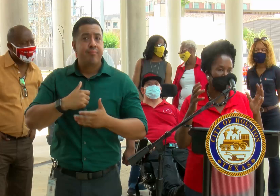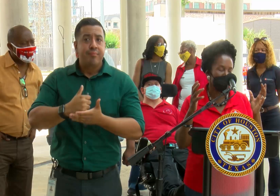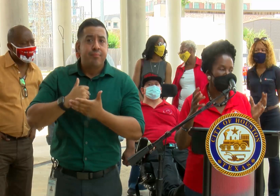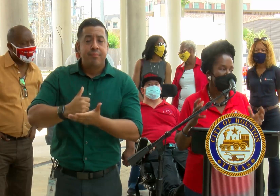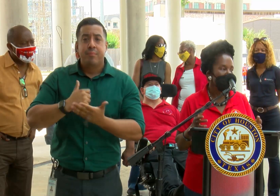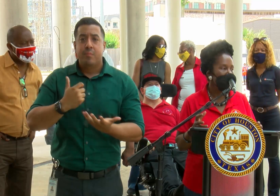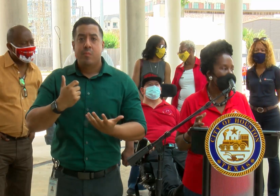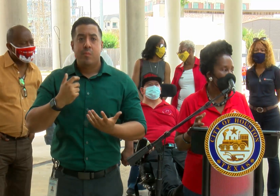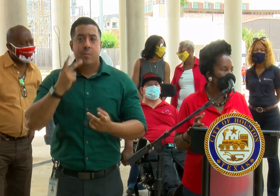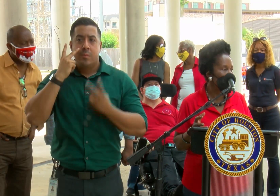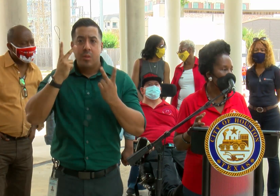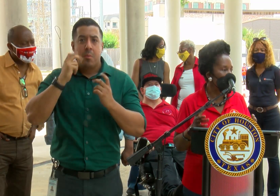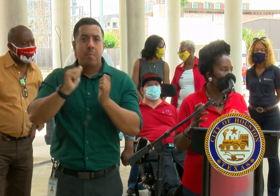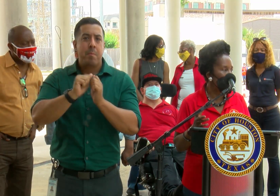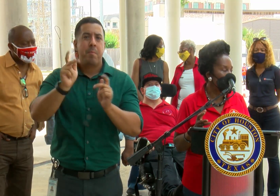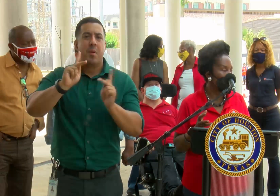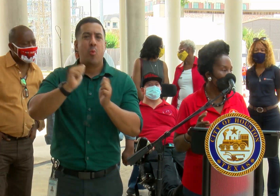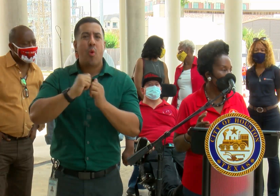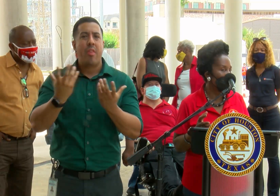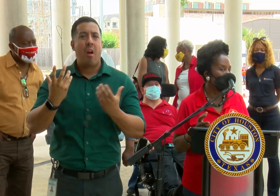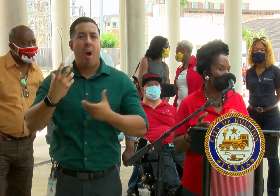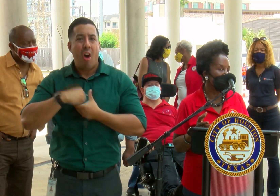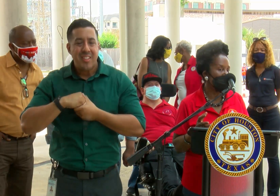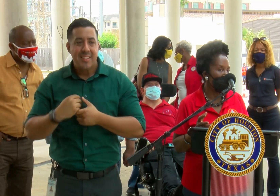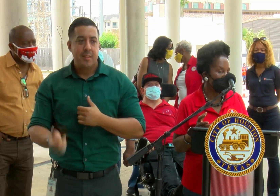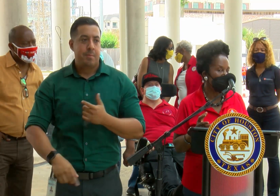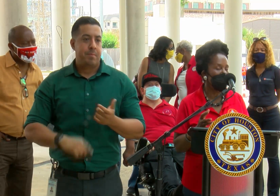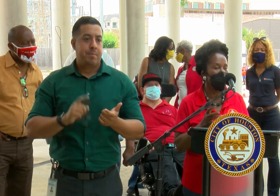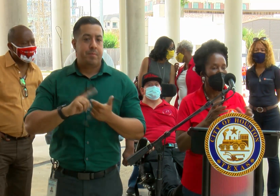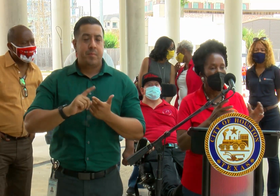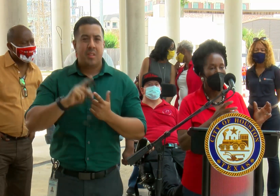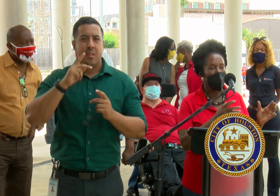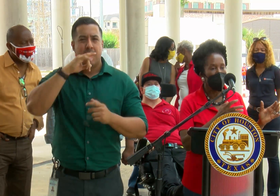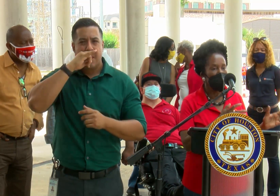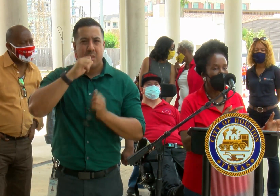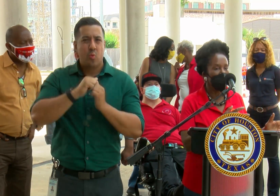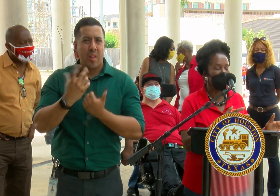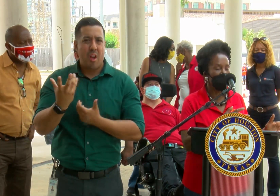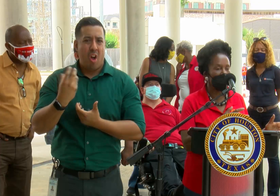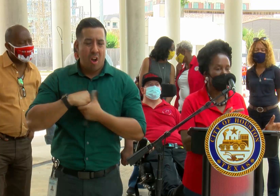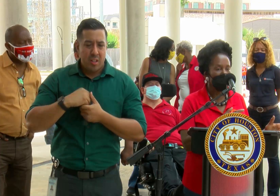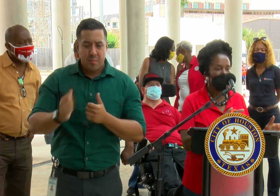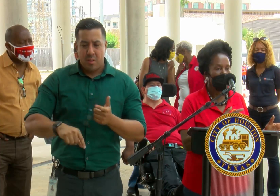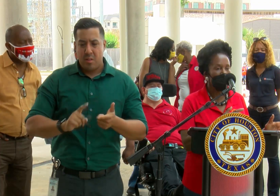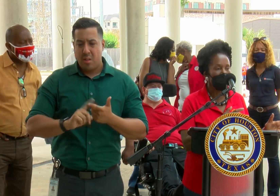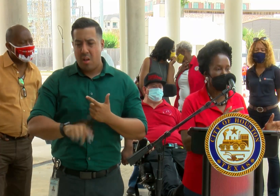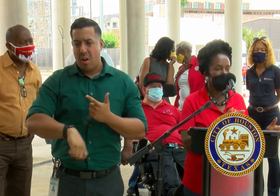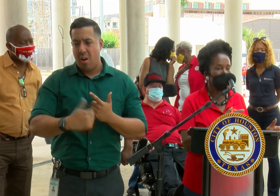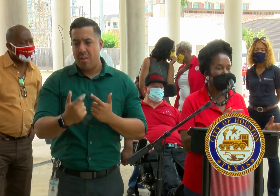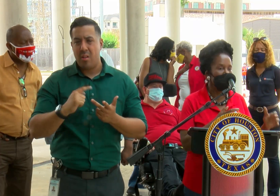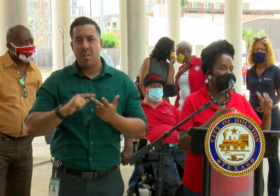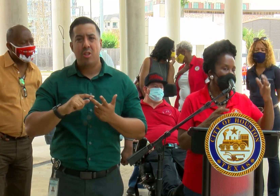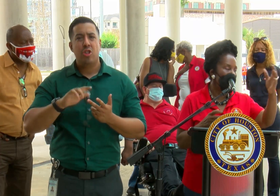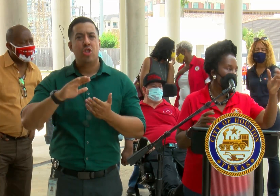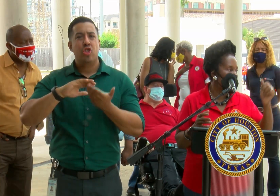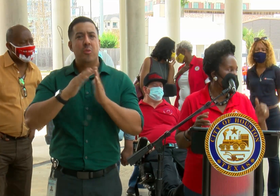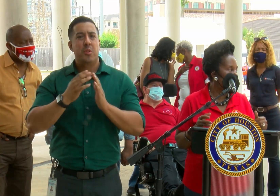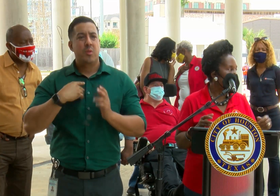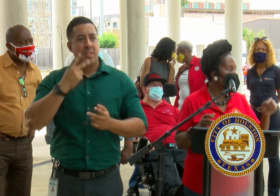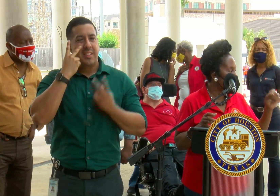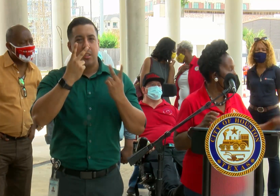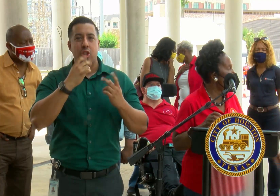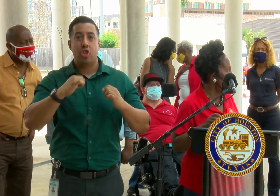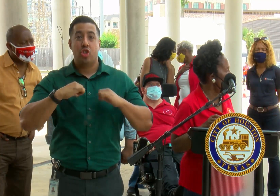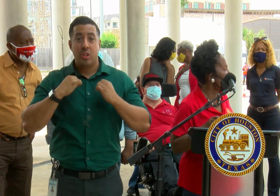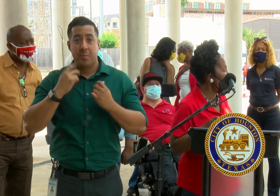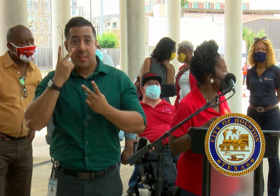with autism. We've been with kids on autism, and we've been with the community. We've seen the gym.